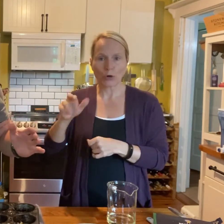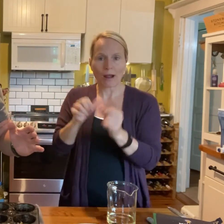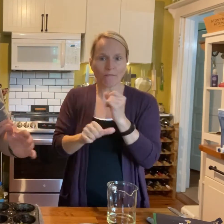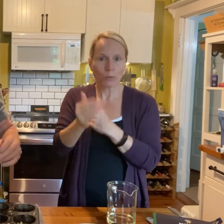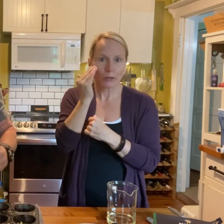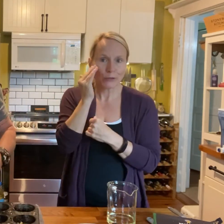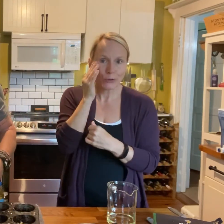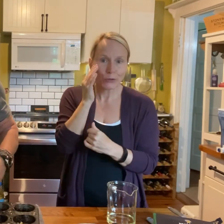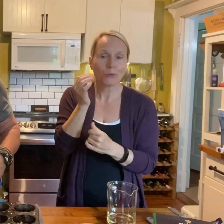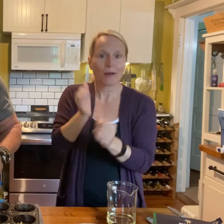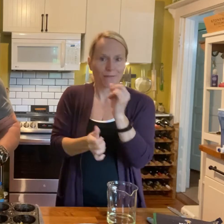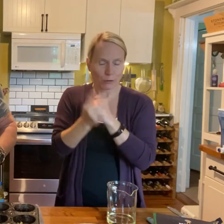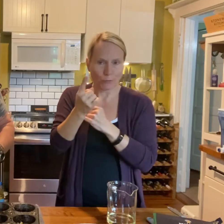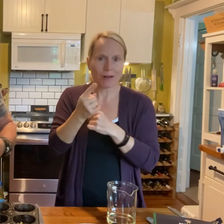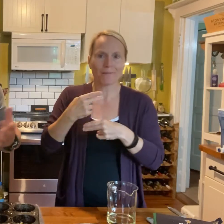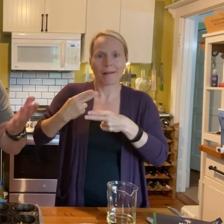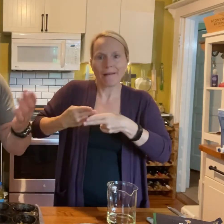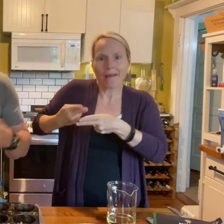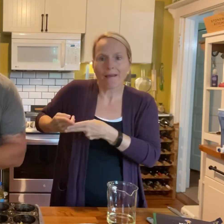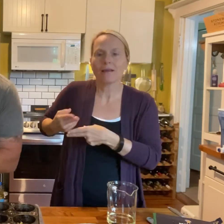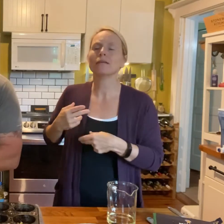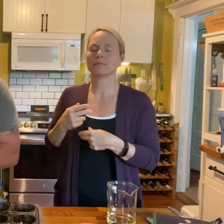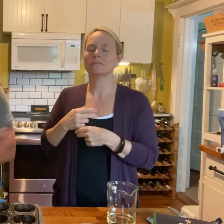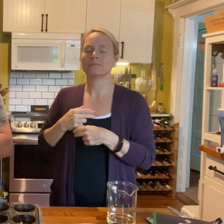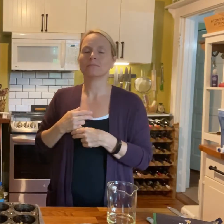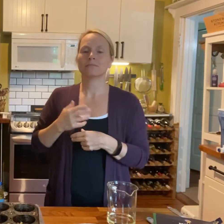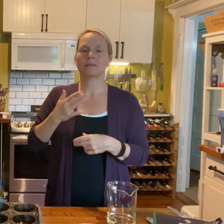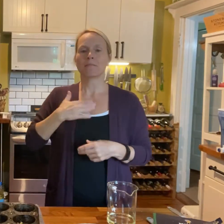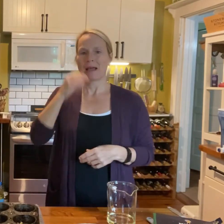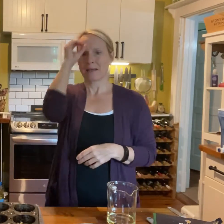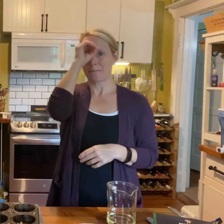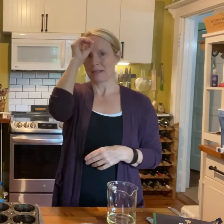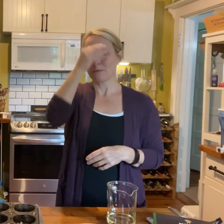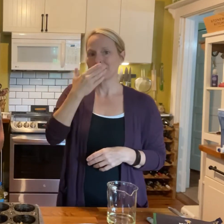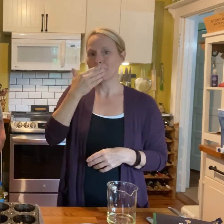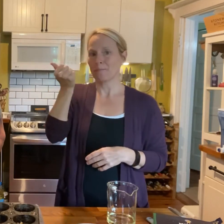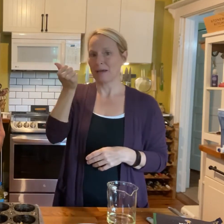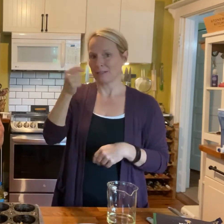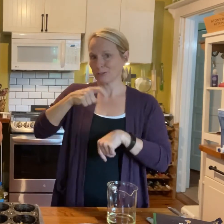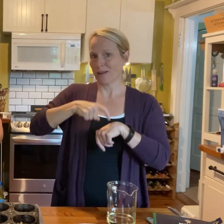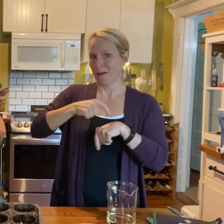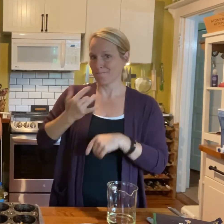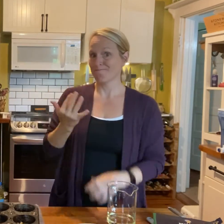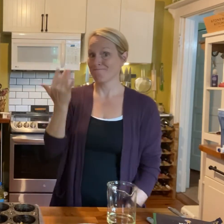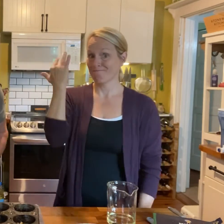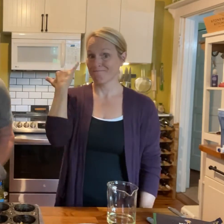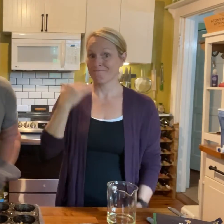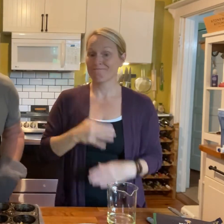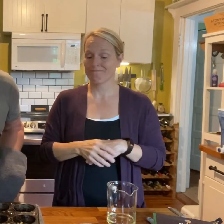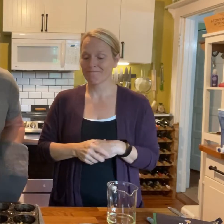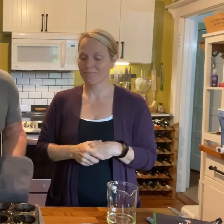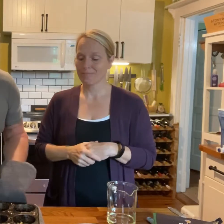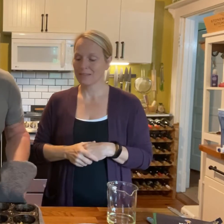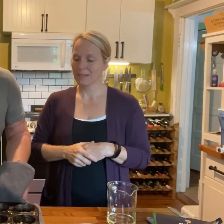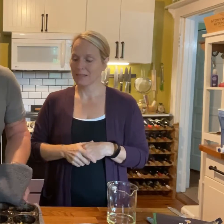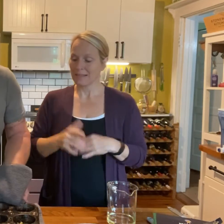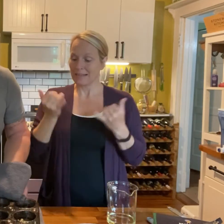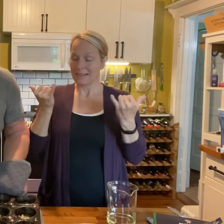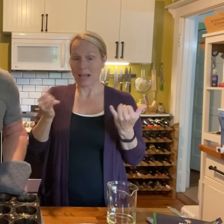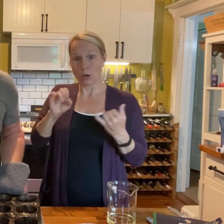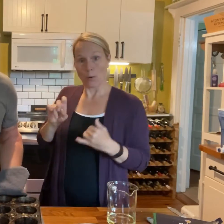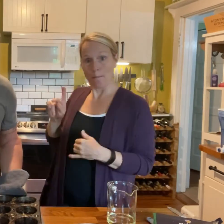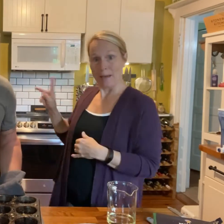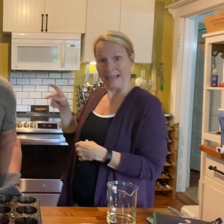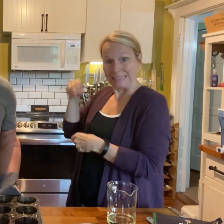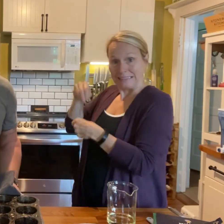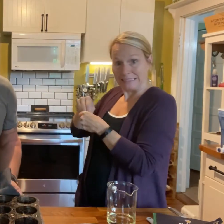by name. And in my opinion, it was just a better time. So these are now going back